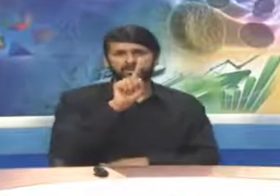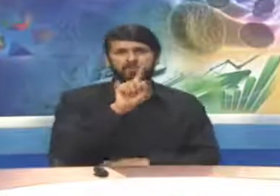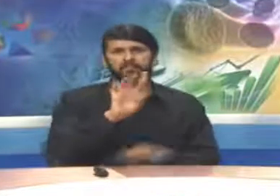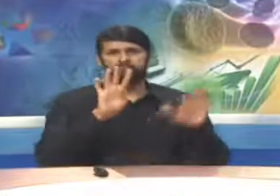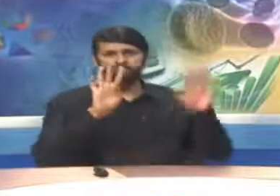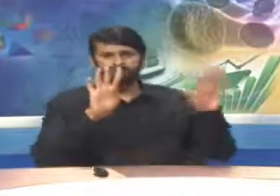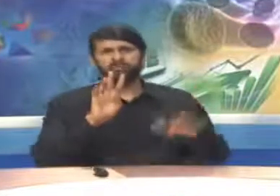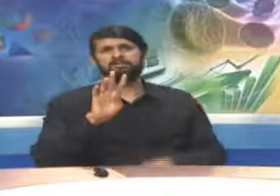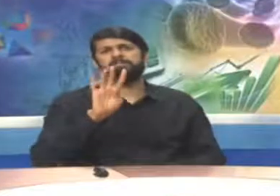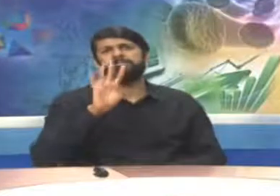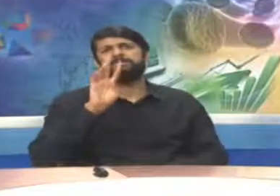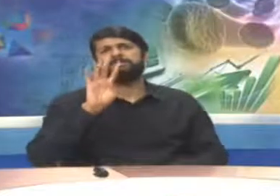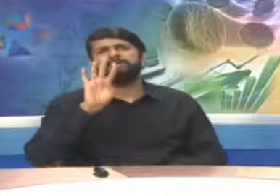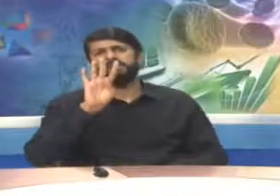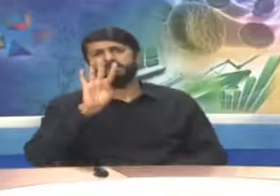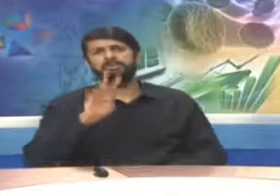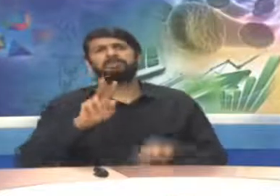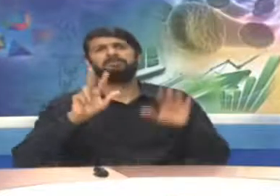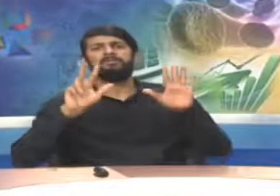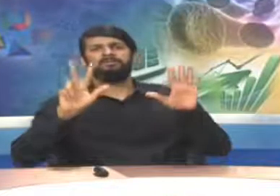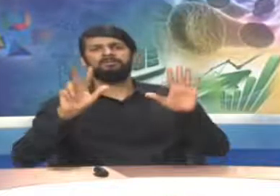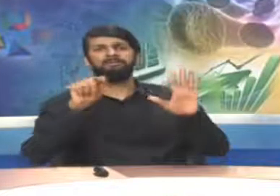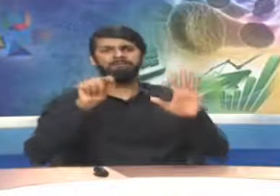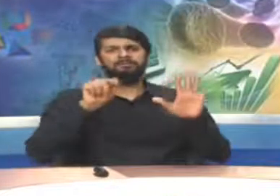born in 1869